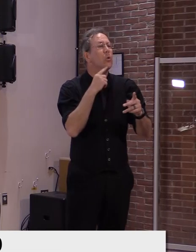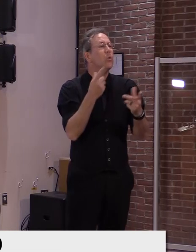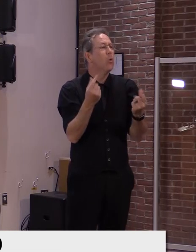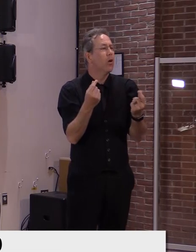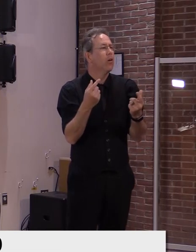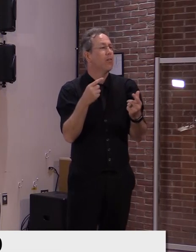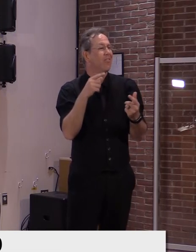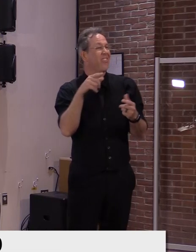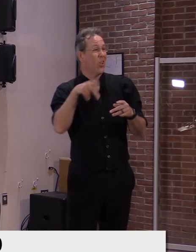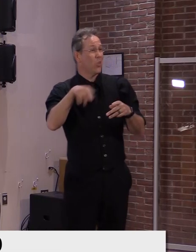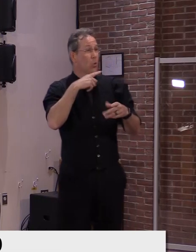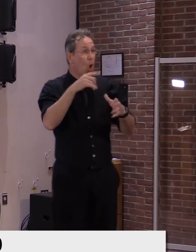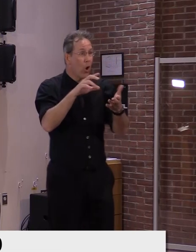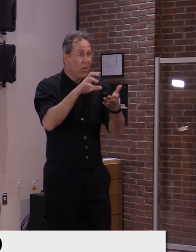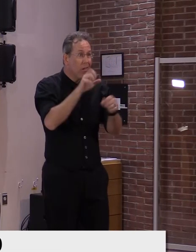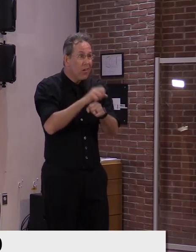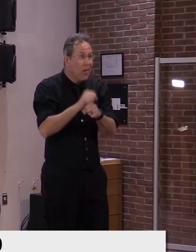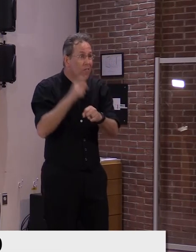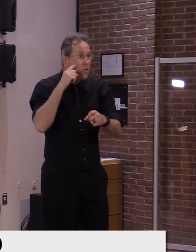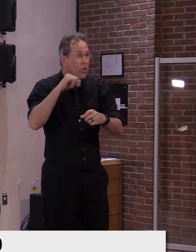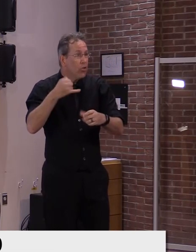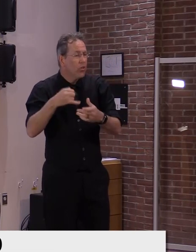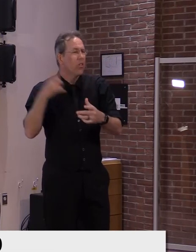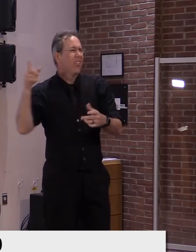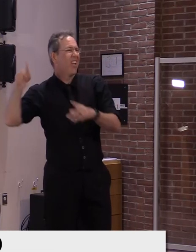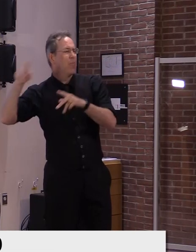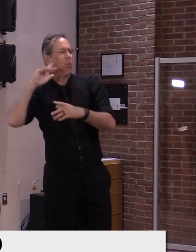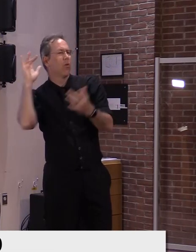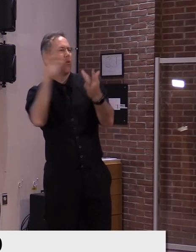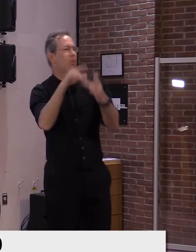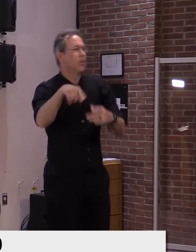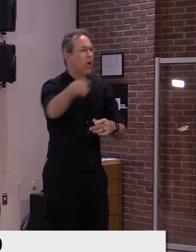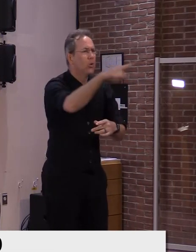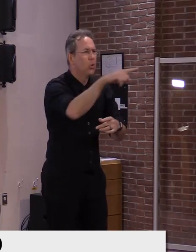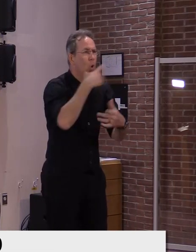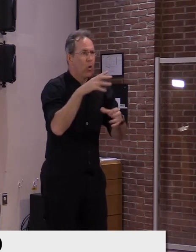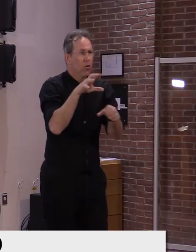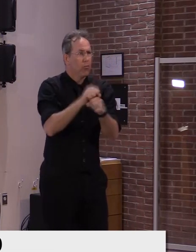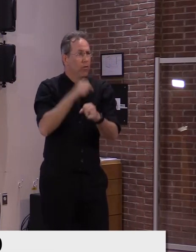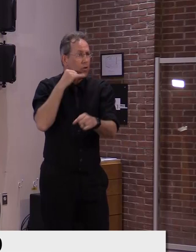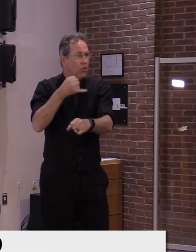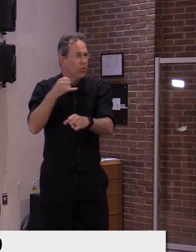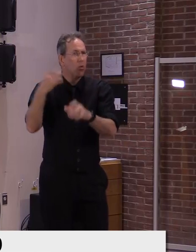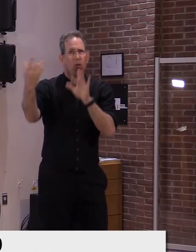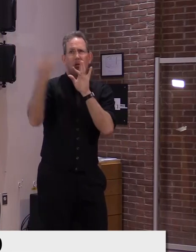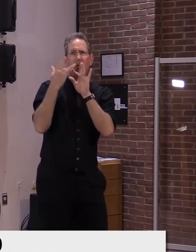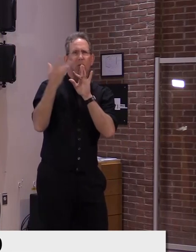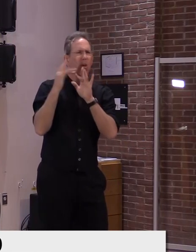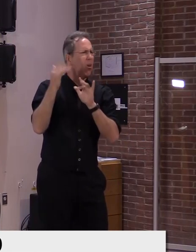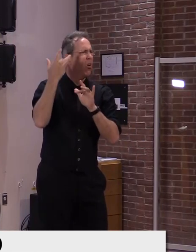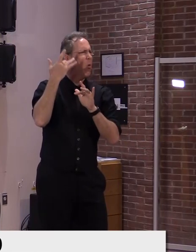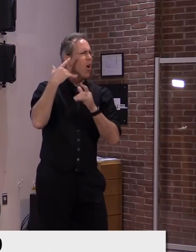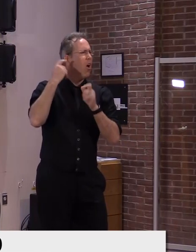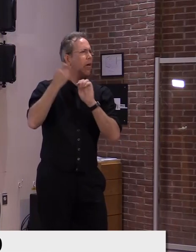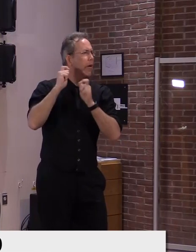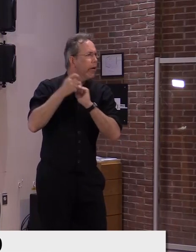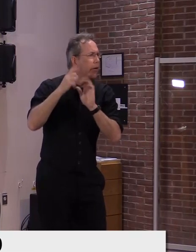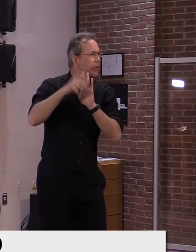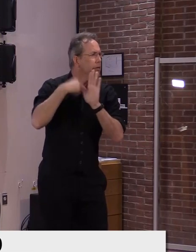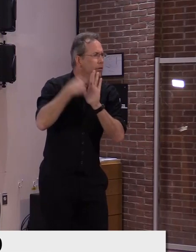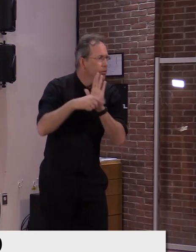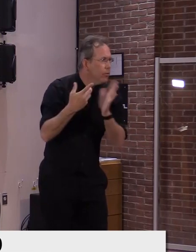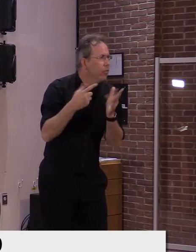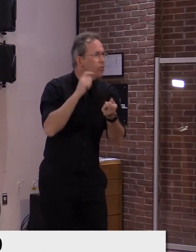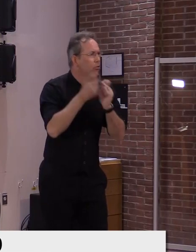you and rescheduling with, if you want, with Moderna or